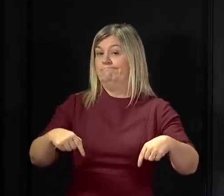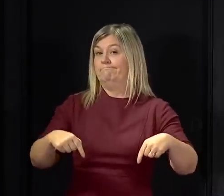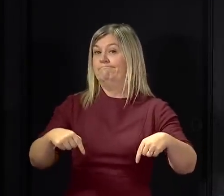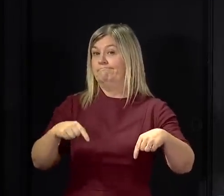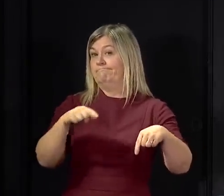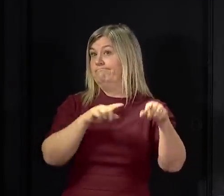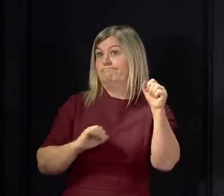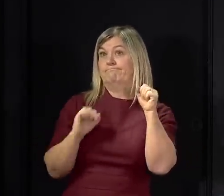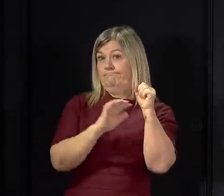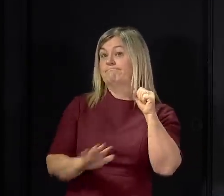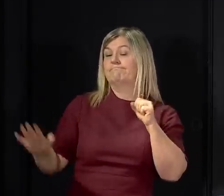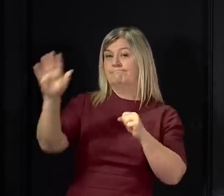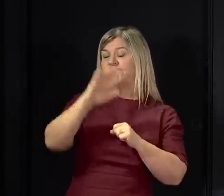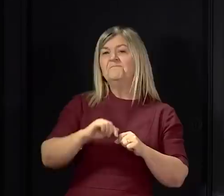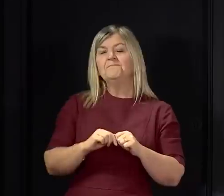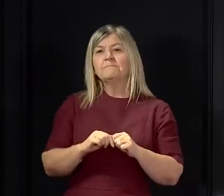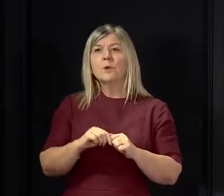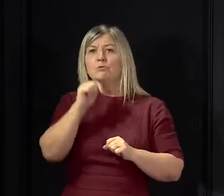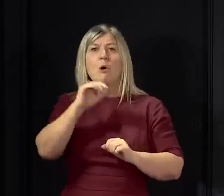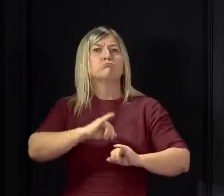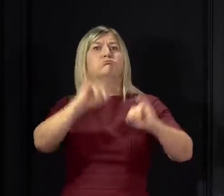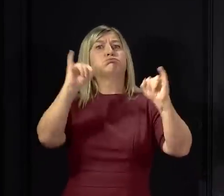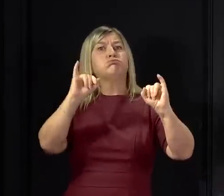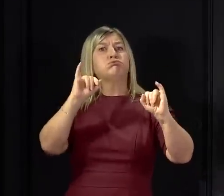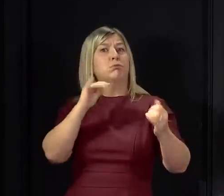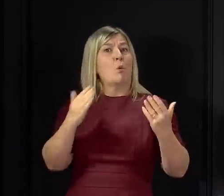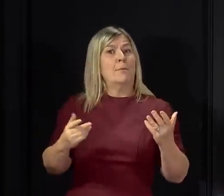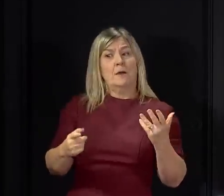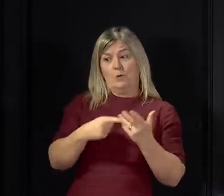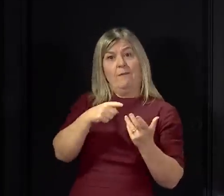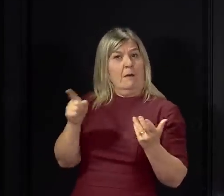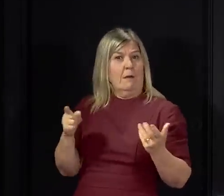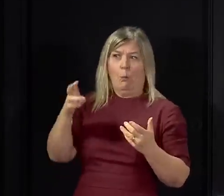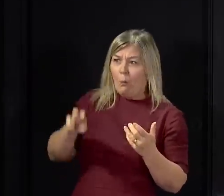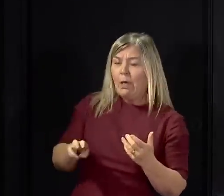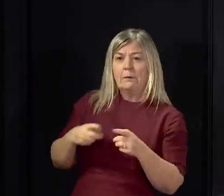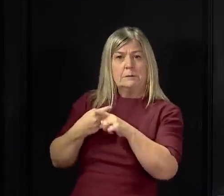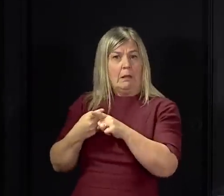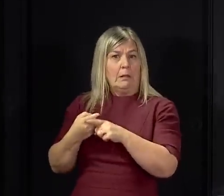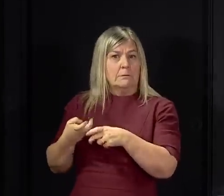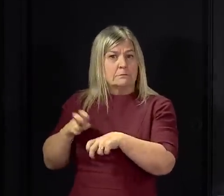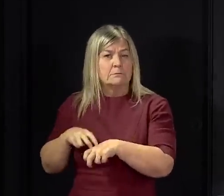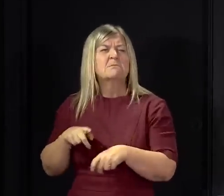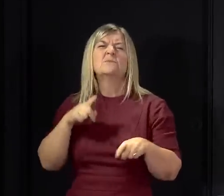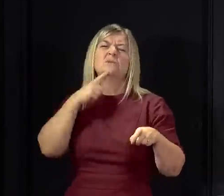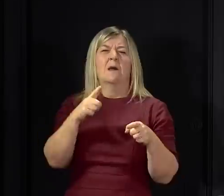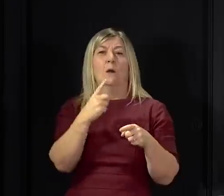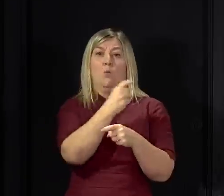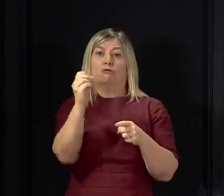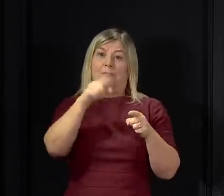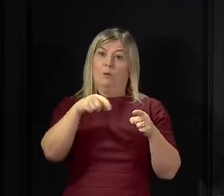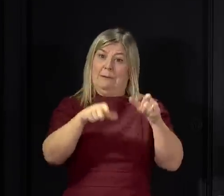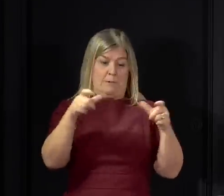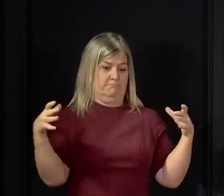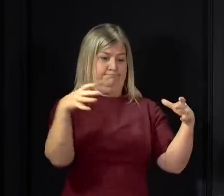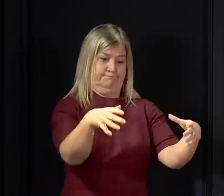this moment in time, is not as severe as it is in other parts of the UK. Cases per 100,000 of the population in